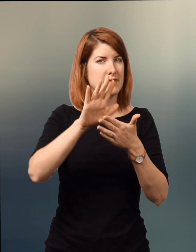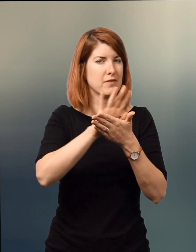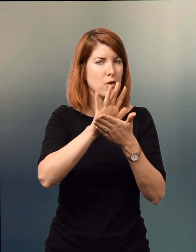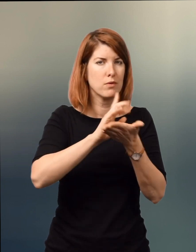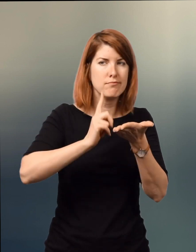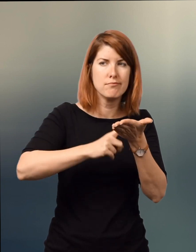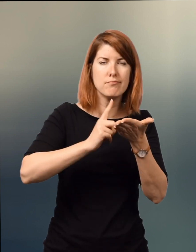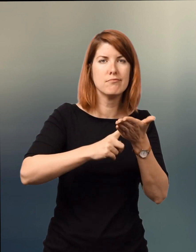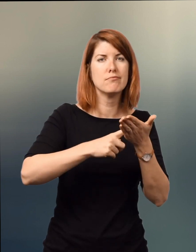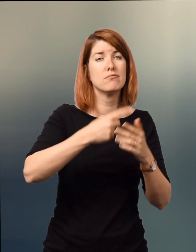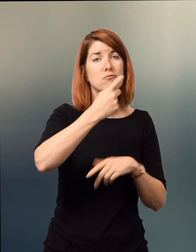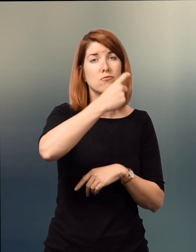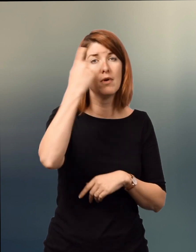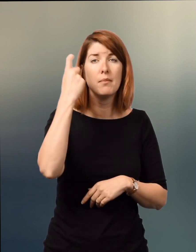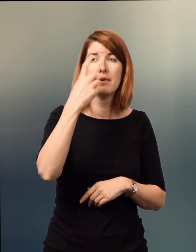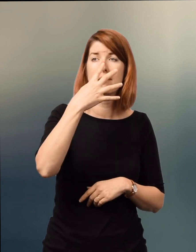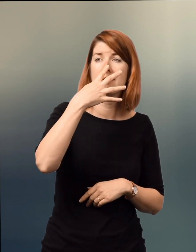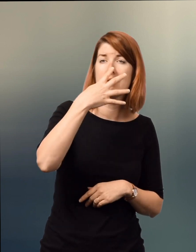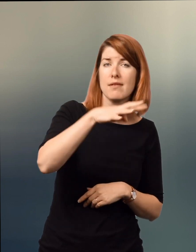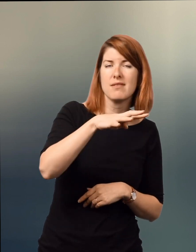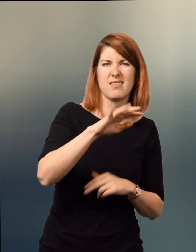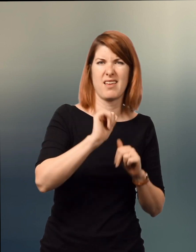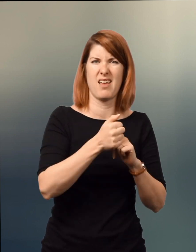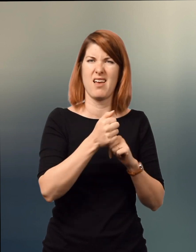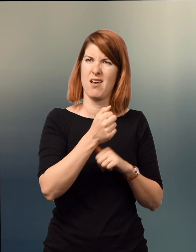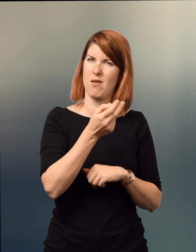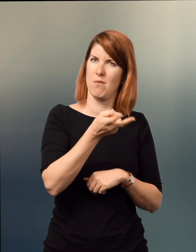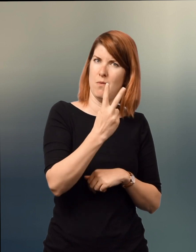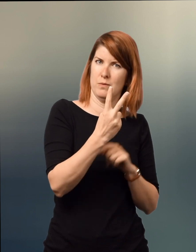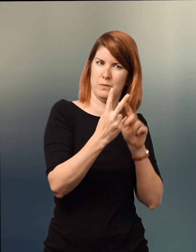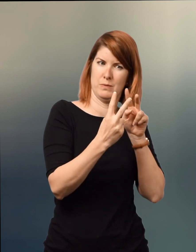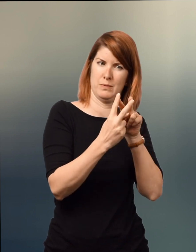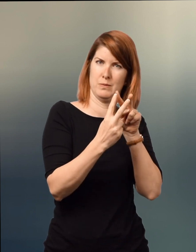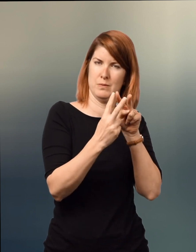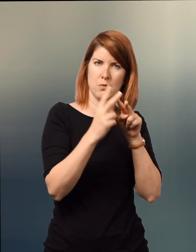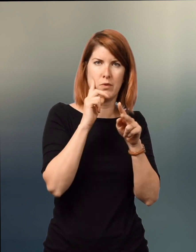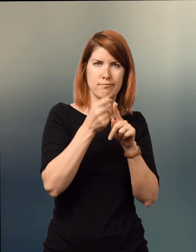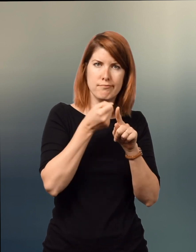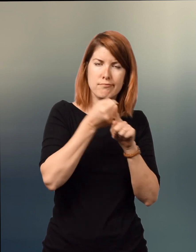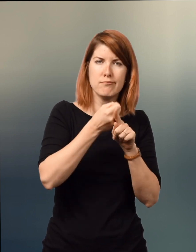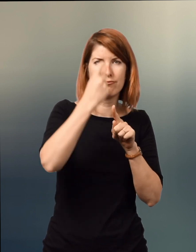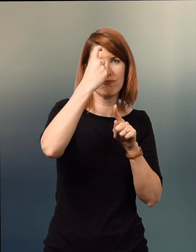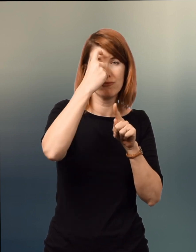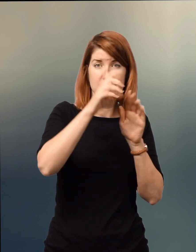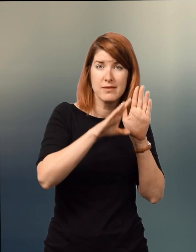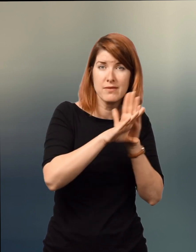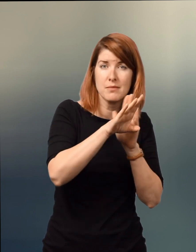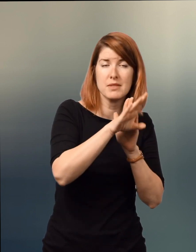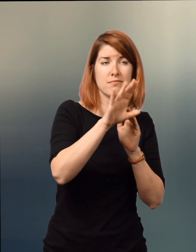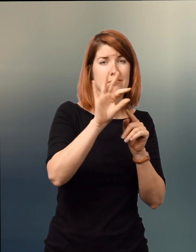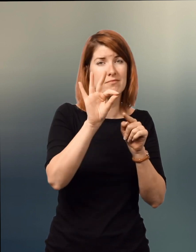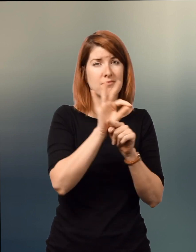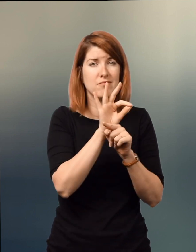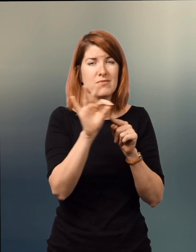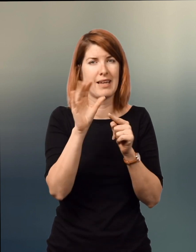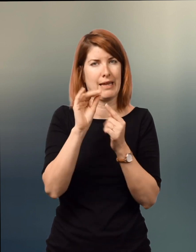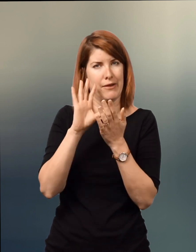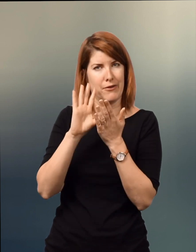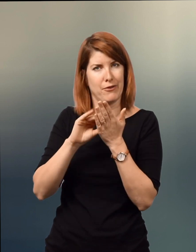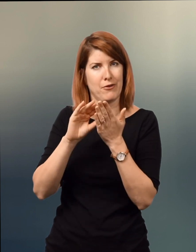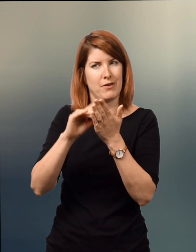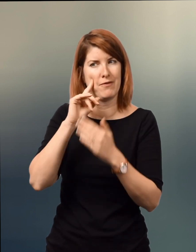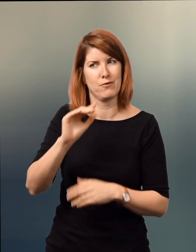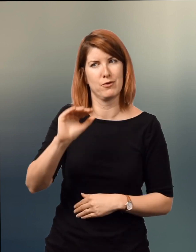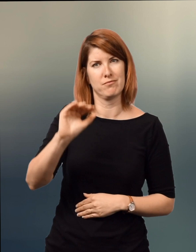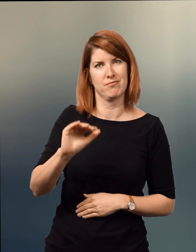we covered the topics of trauma and neglect, discussing how these things impact brain development, functioning, and ultimately learning